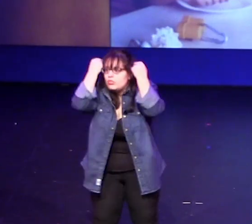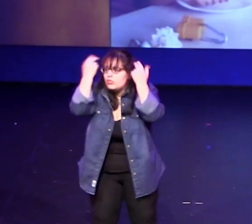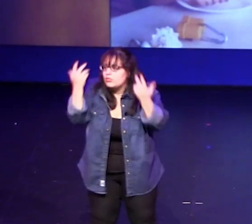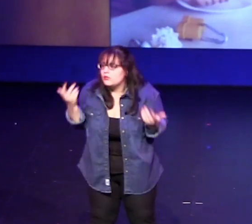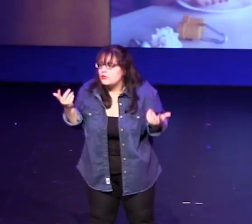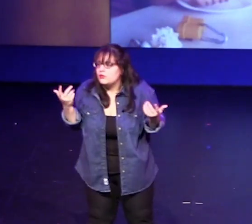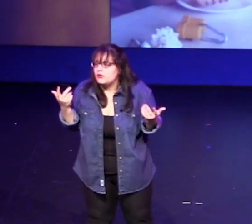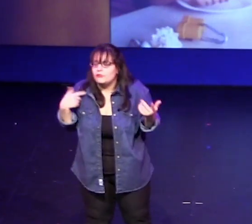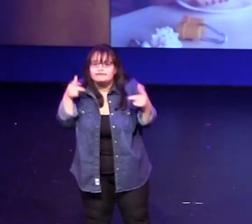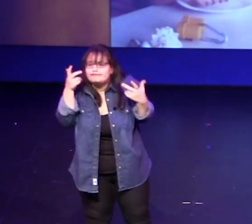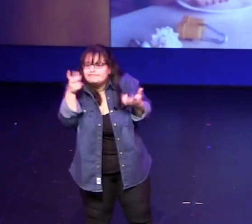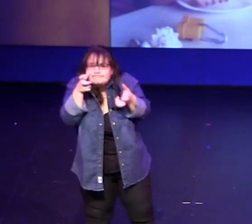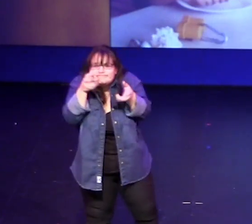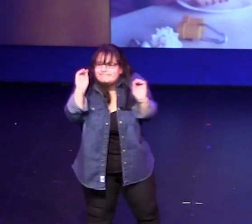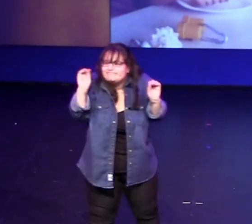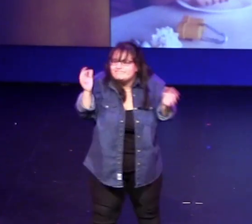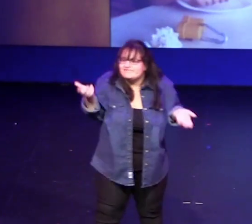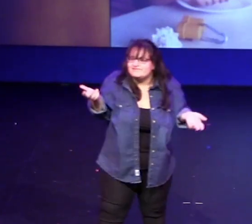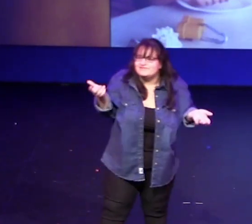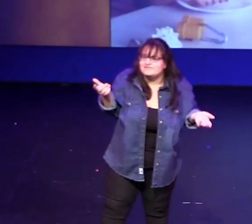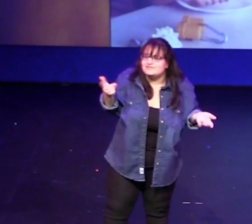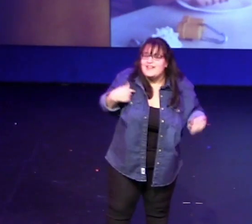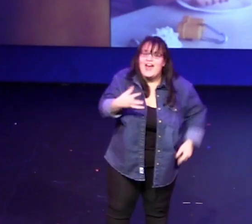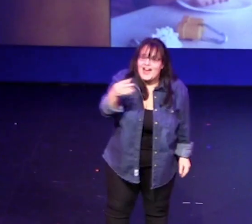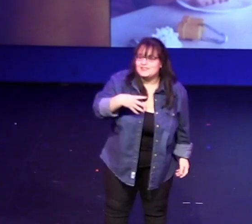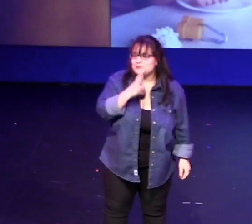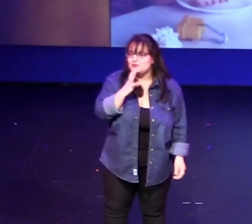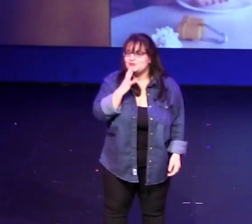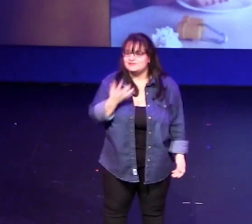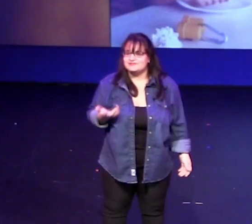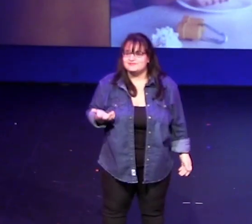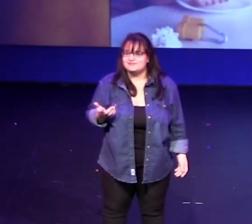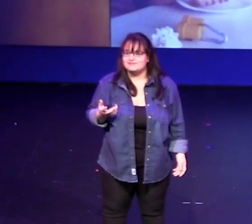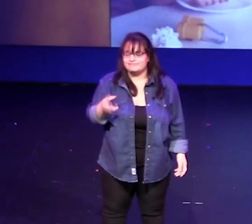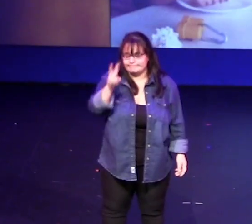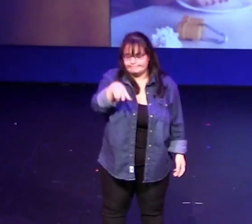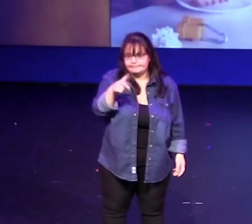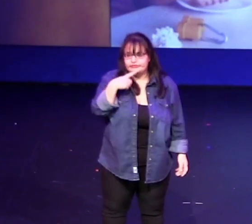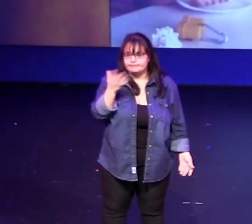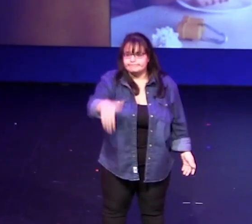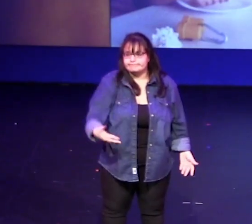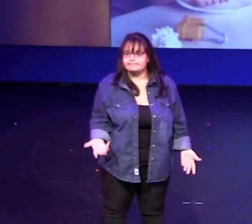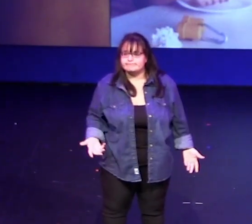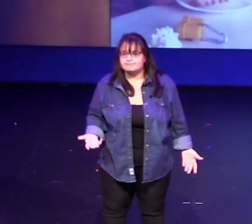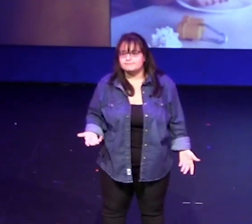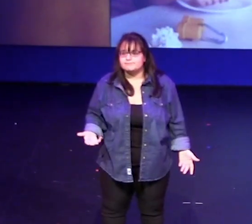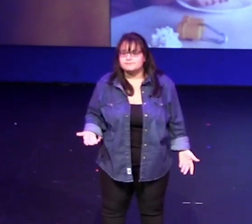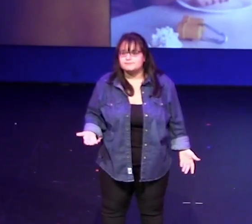as a hearing person. I couldn't understand their signs, I was awkward. And I could speak. They wrote me off